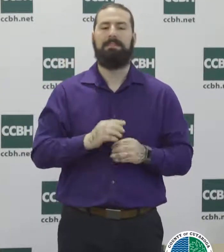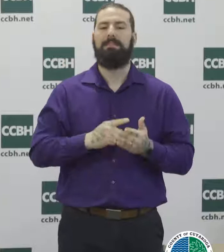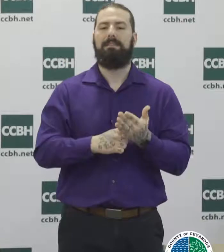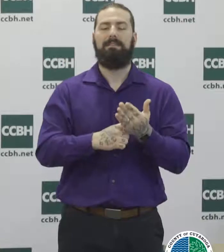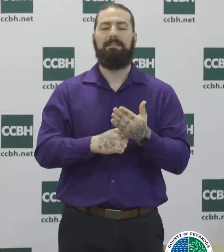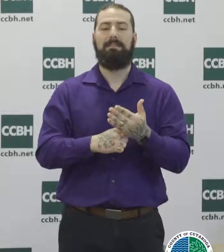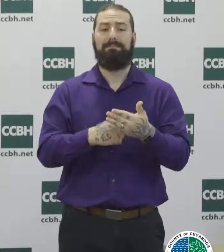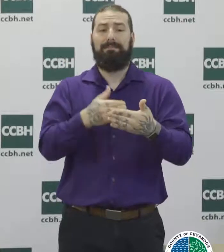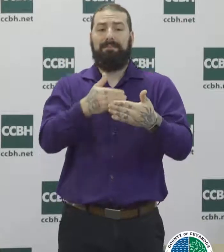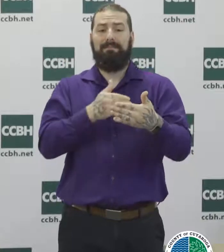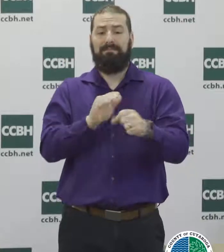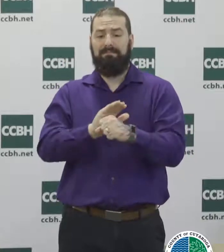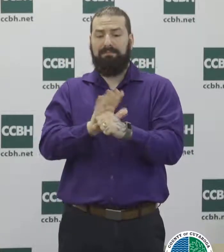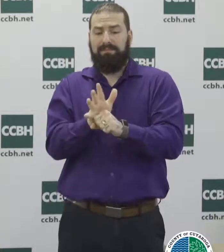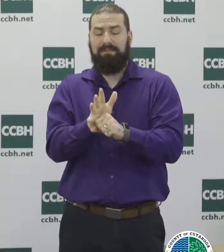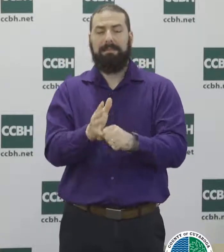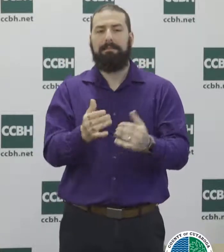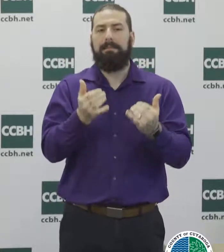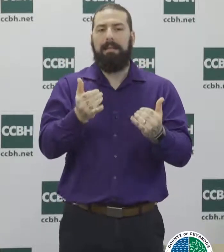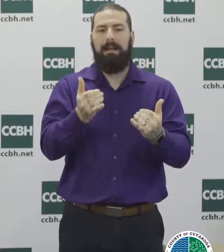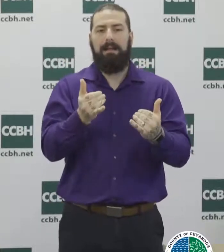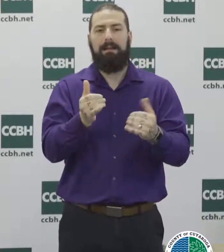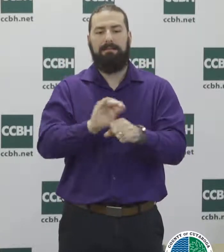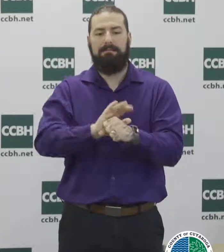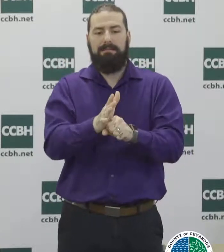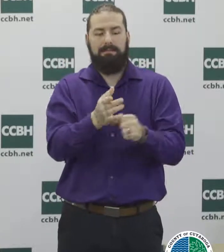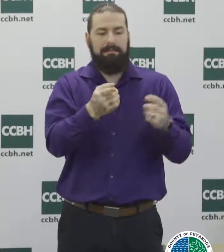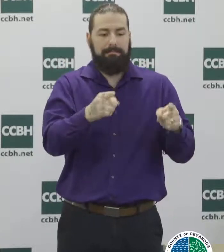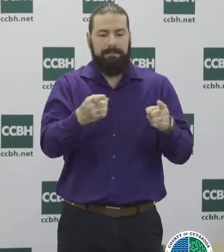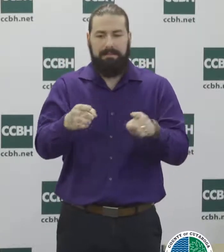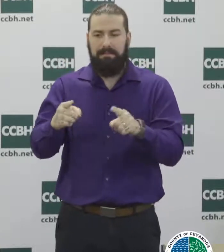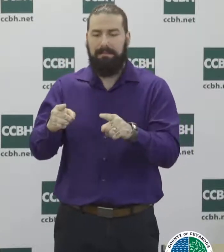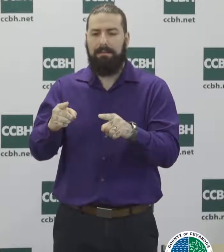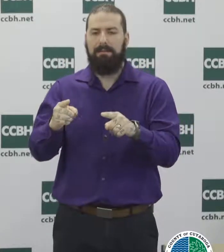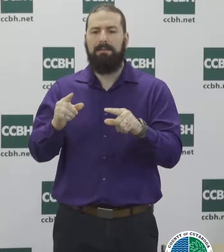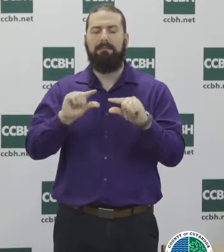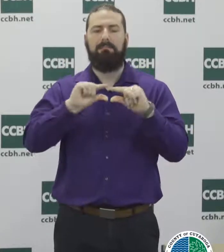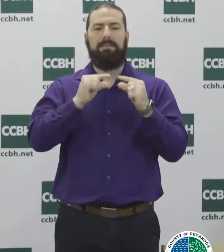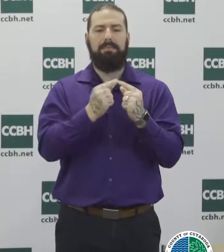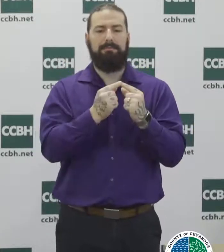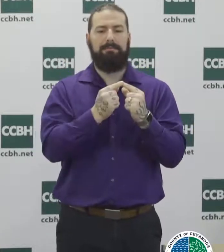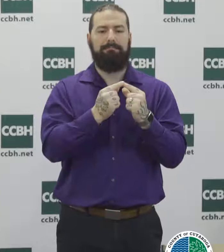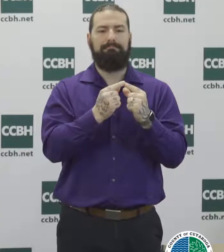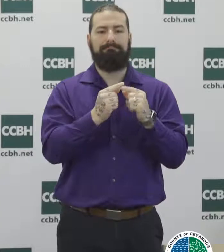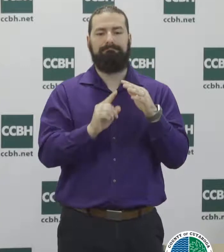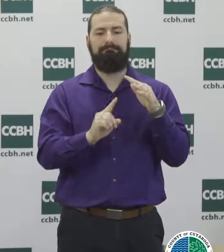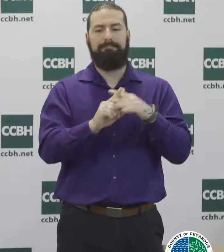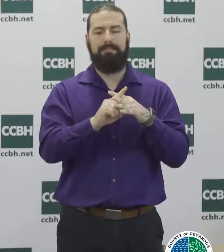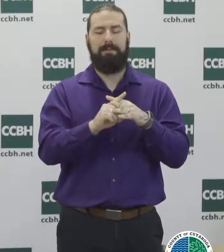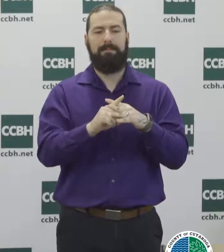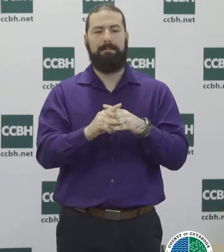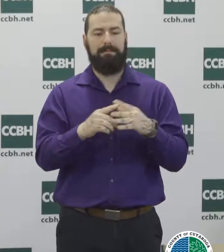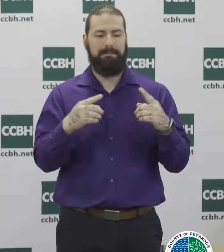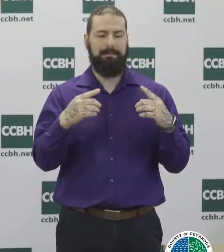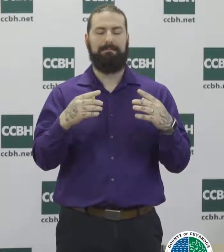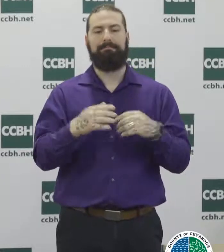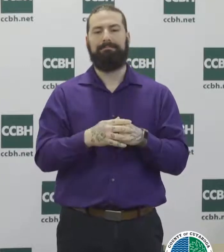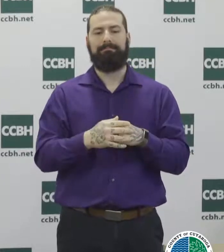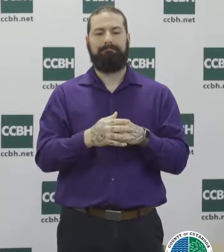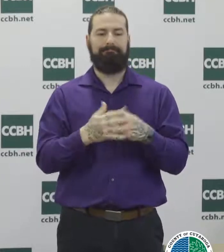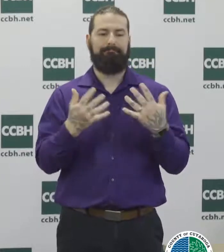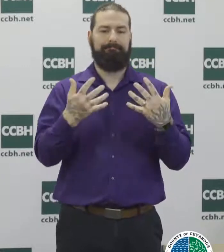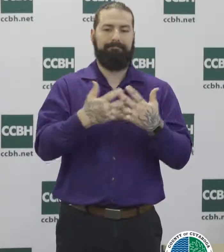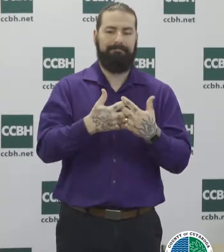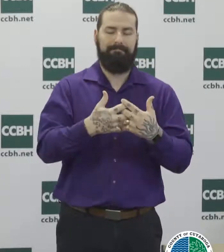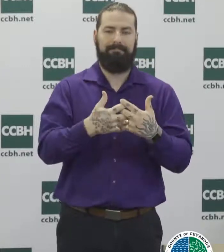But in the time of COVID-19, actually a group has come across our agency together, meets multiple times